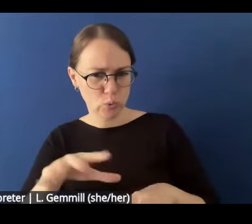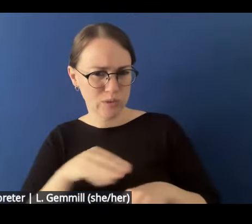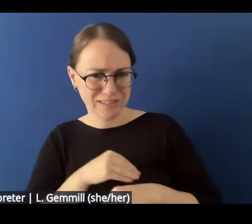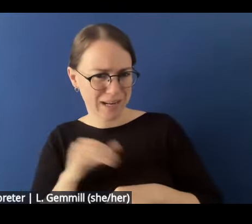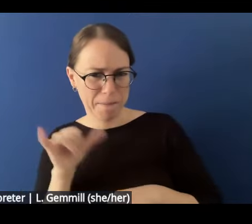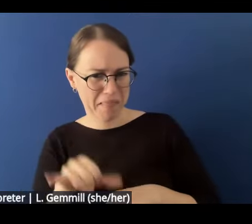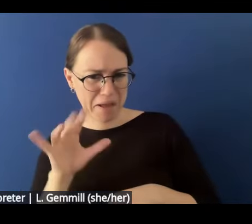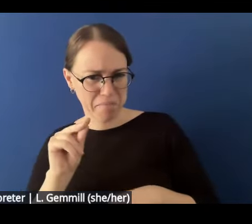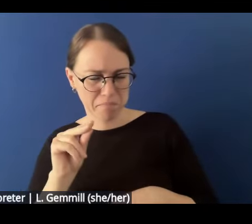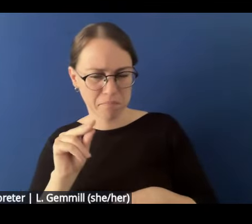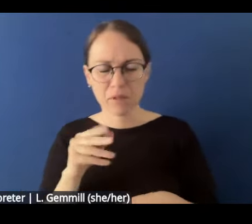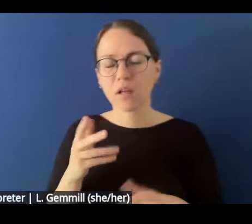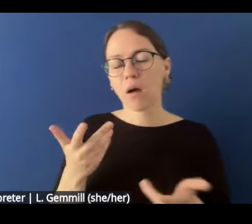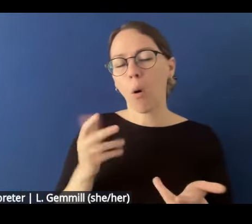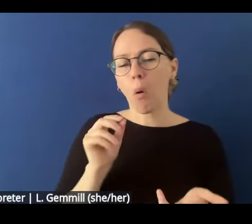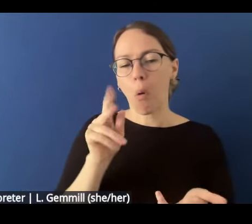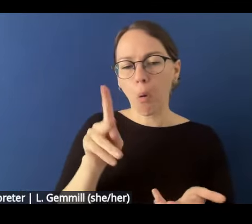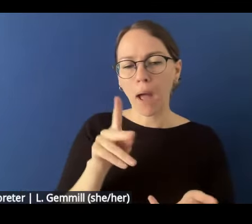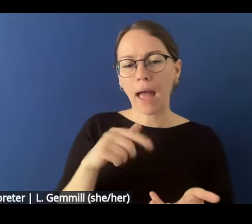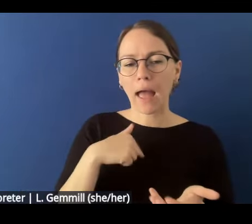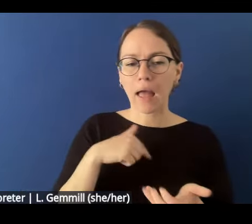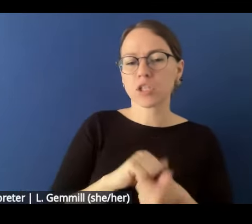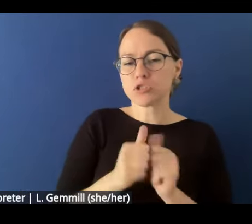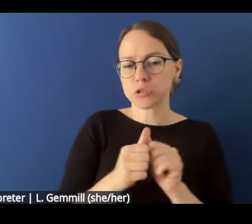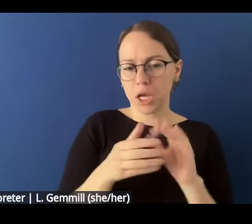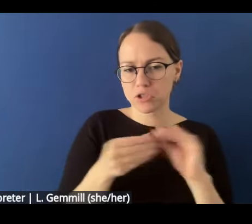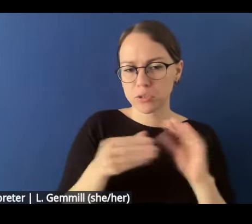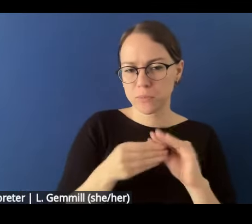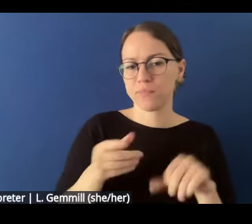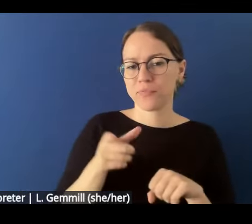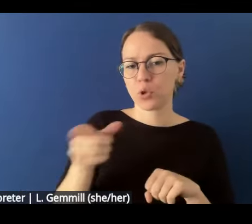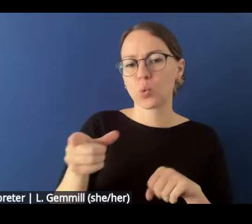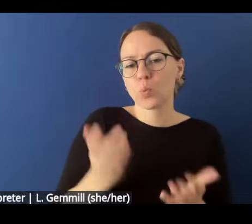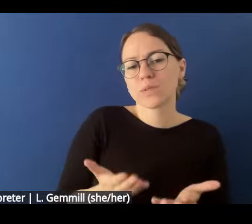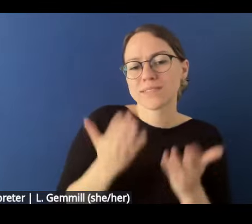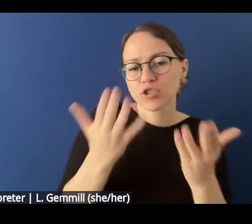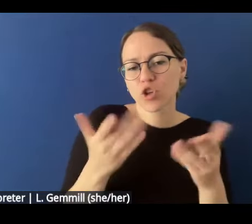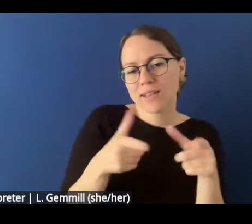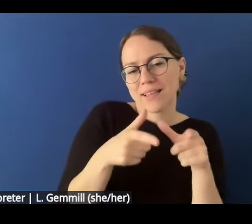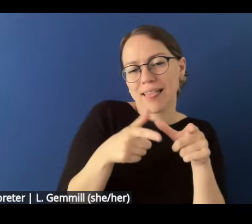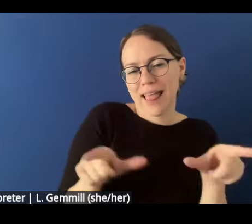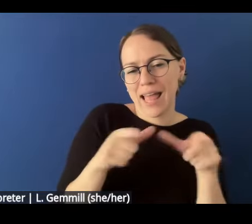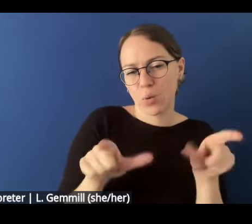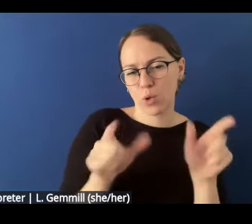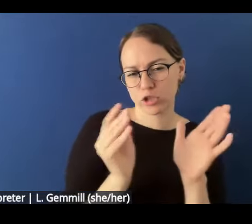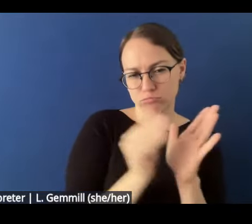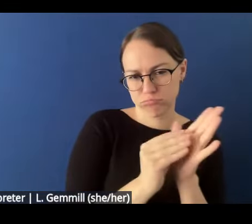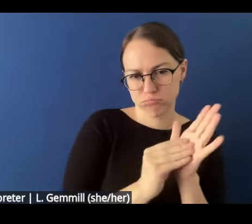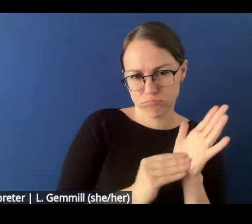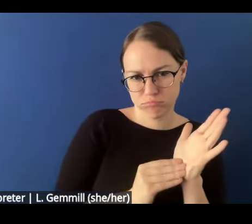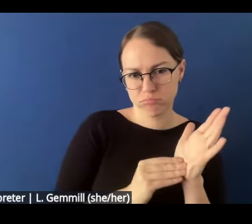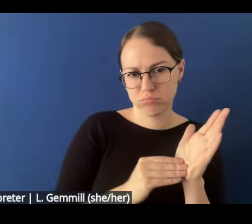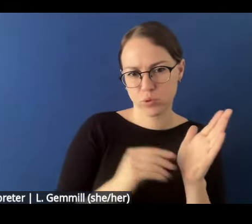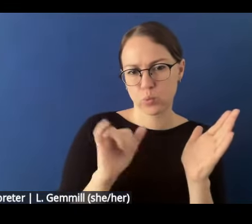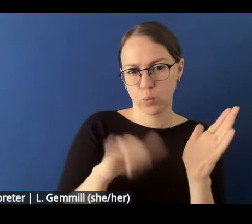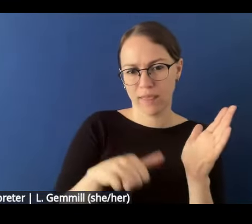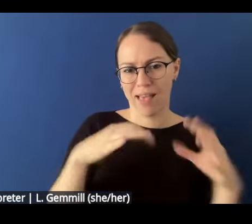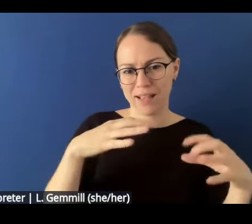modify Mhm. the proposed summary Right. that was drafted by the deputy Right. director. Right, and even on